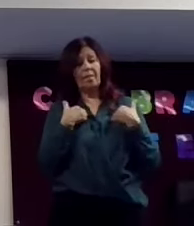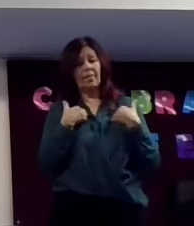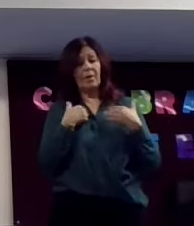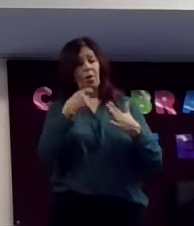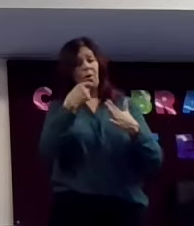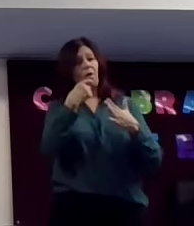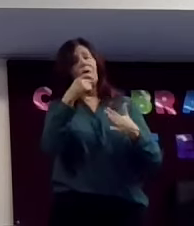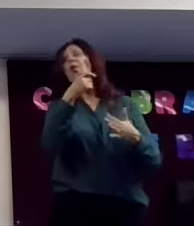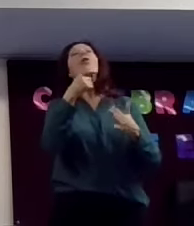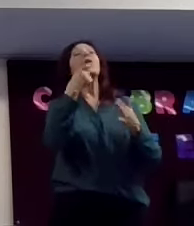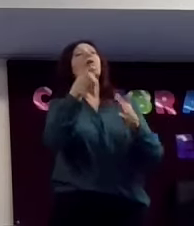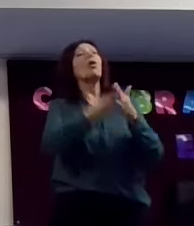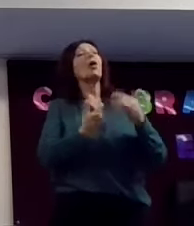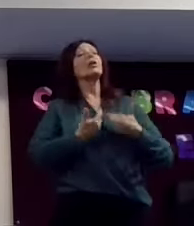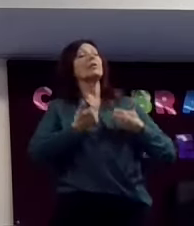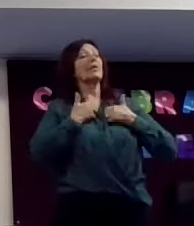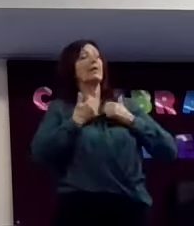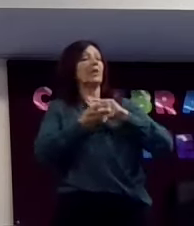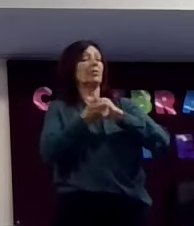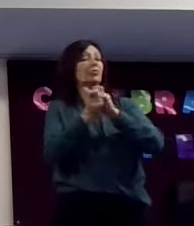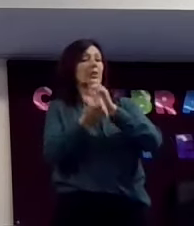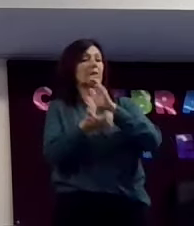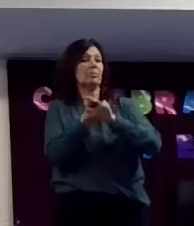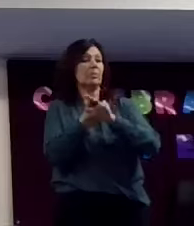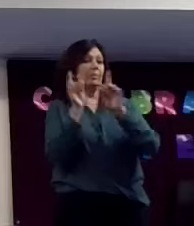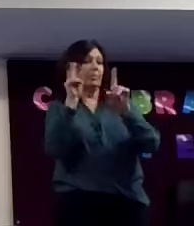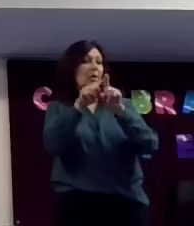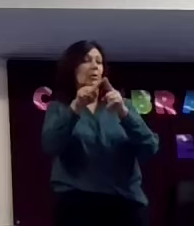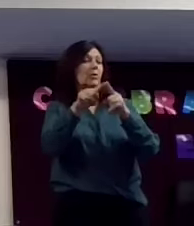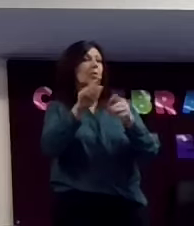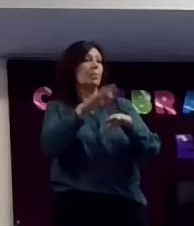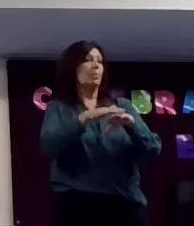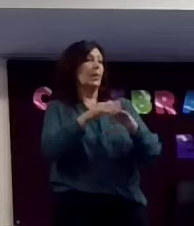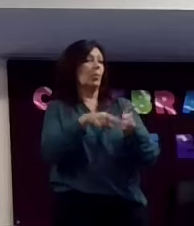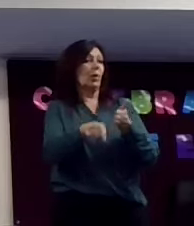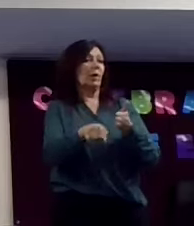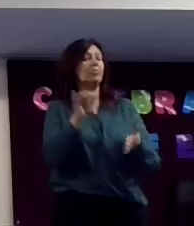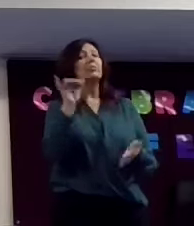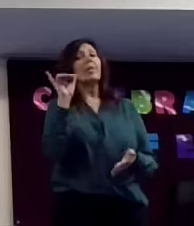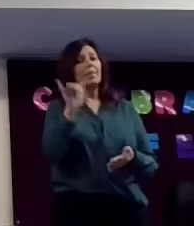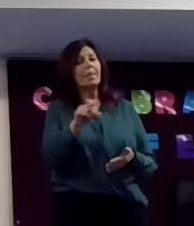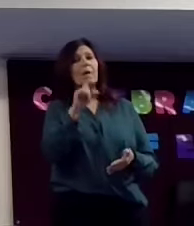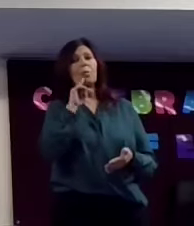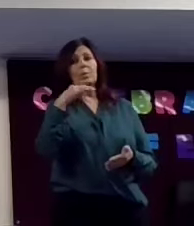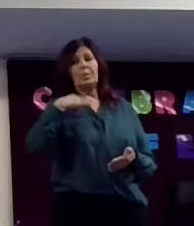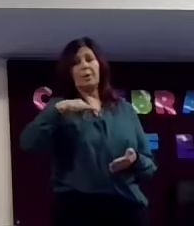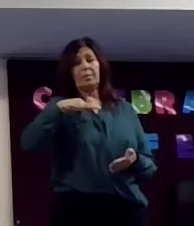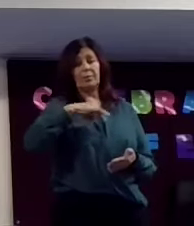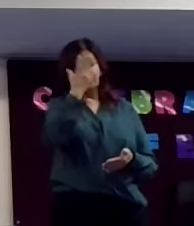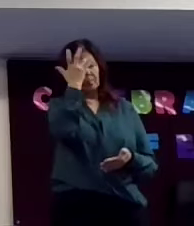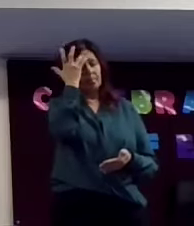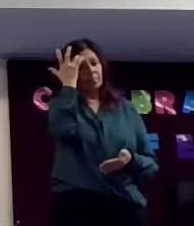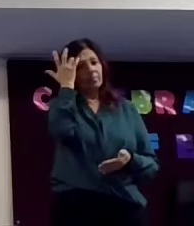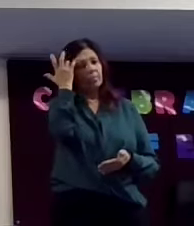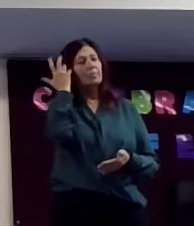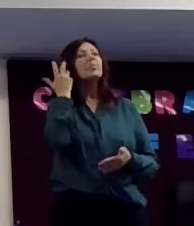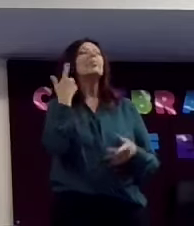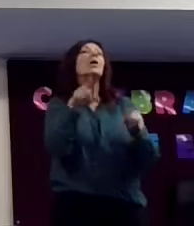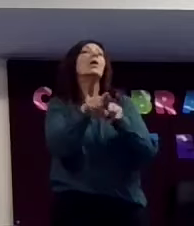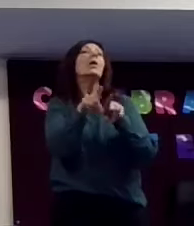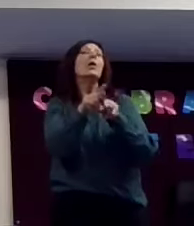cost of living adjustment applied to the minimum wage. I think that would be beneficial.